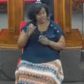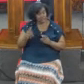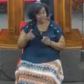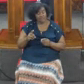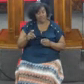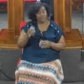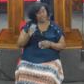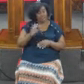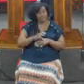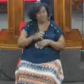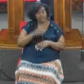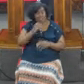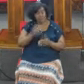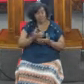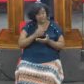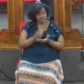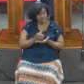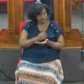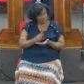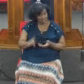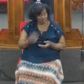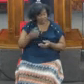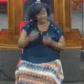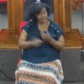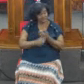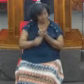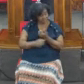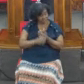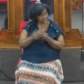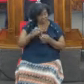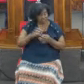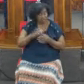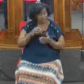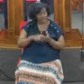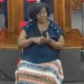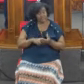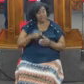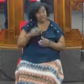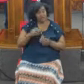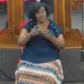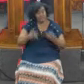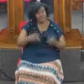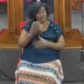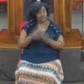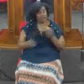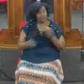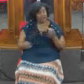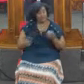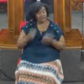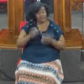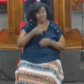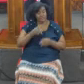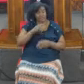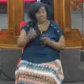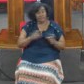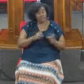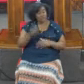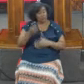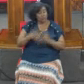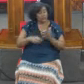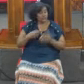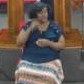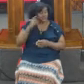will never be destroyed. But there's a danger of this local assembly being gone if we don't do what we ought